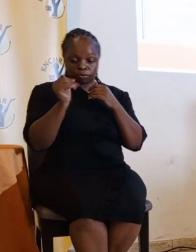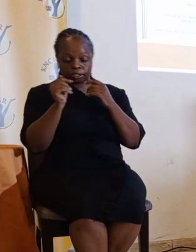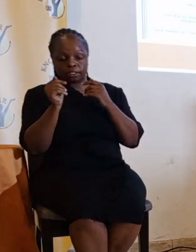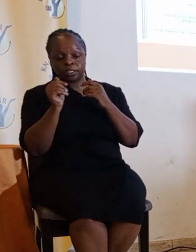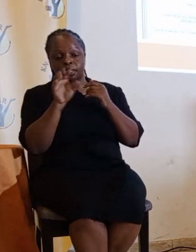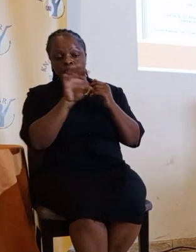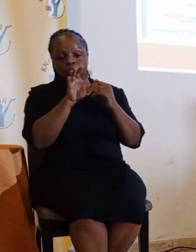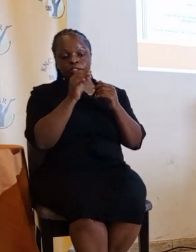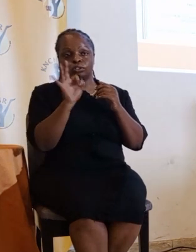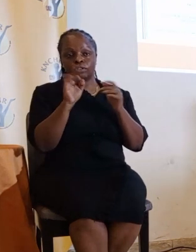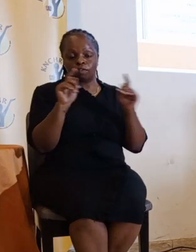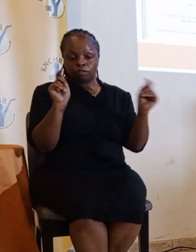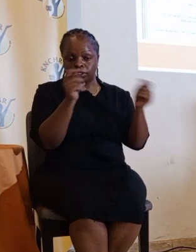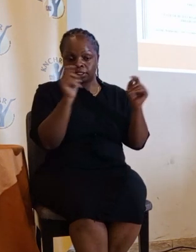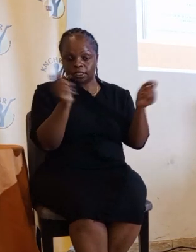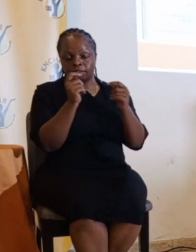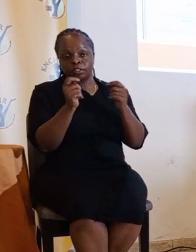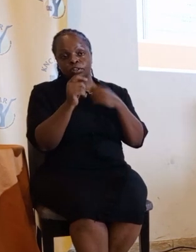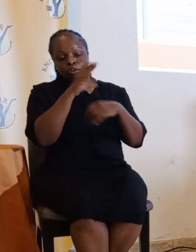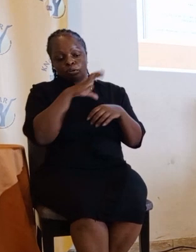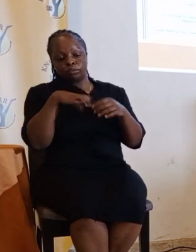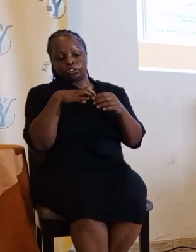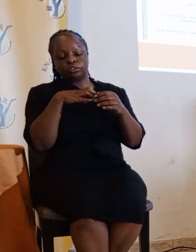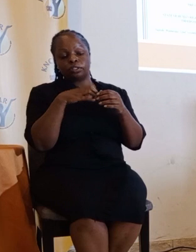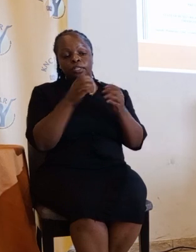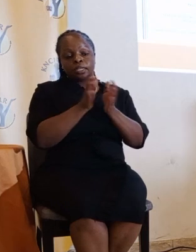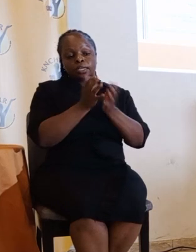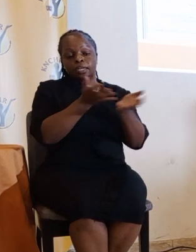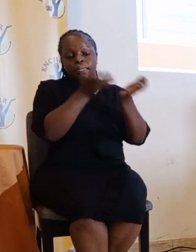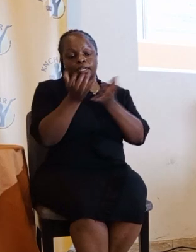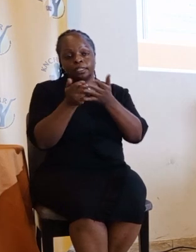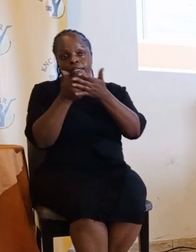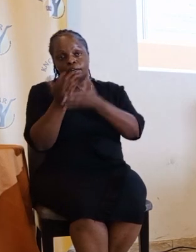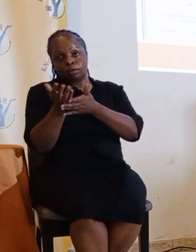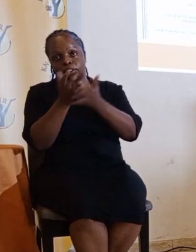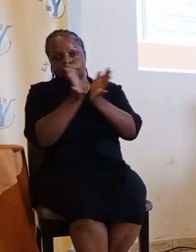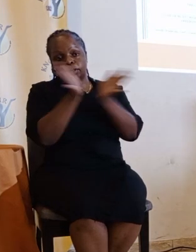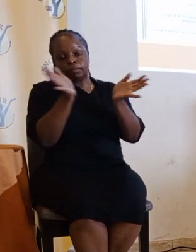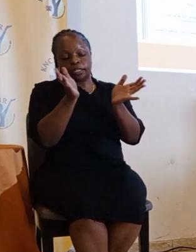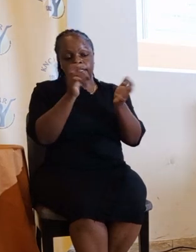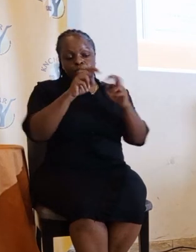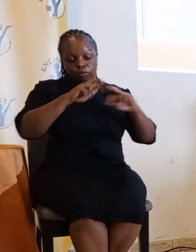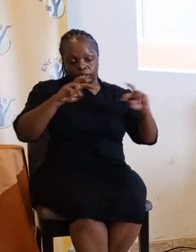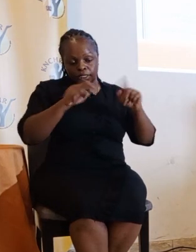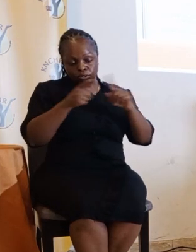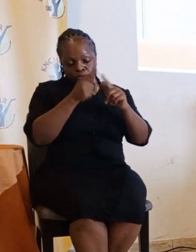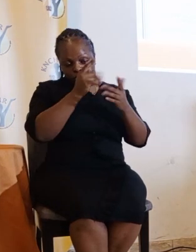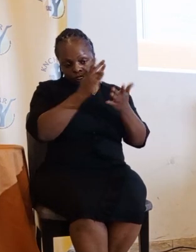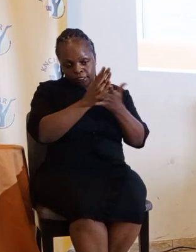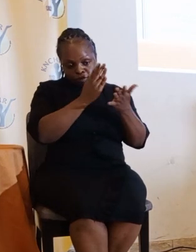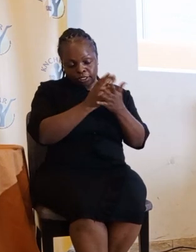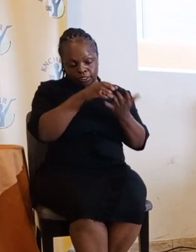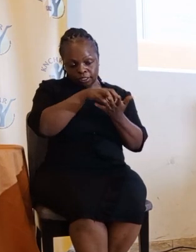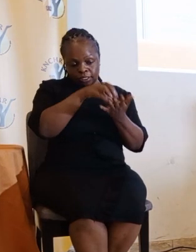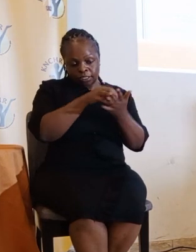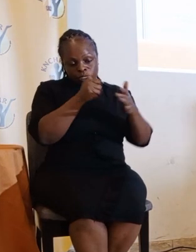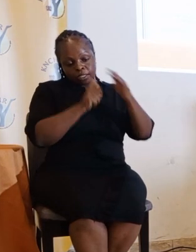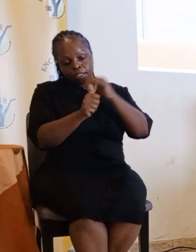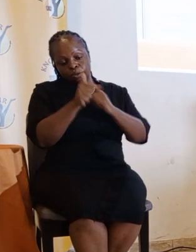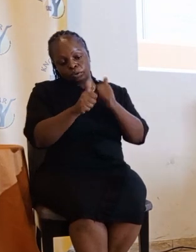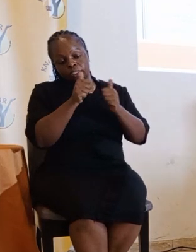witchcraft. The Commission recently carried out a public inquiry to establish the circumstances under which poor and